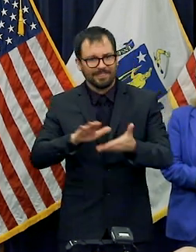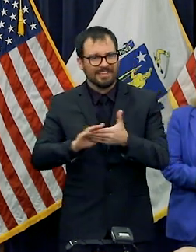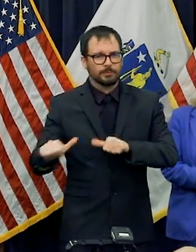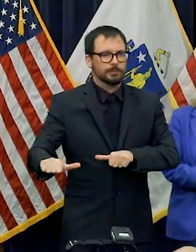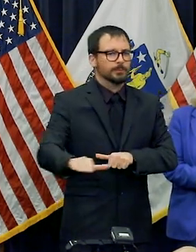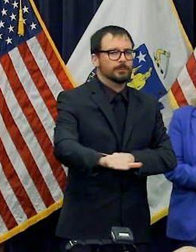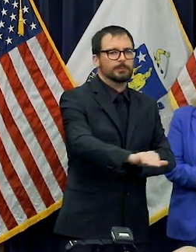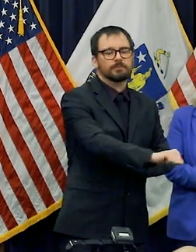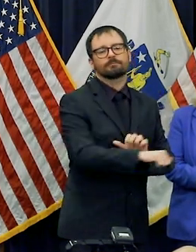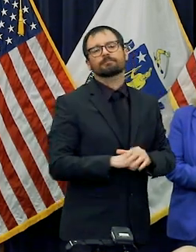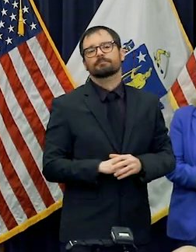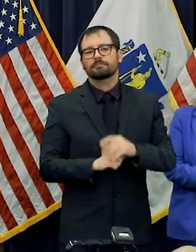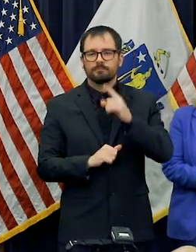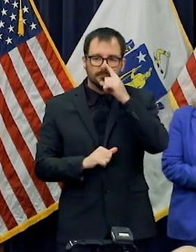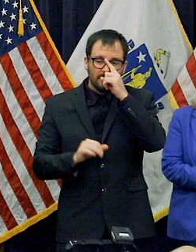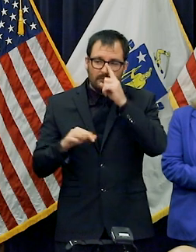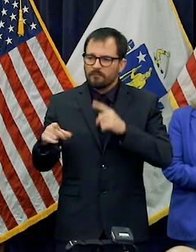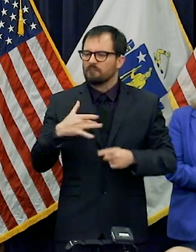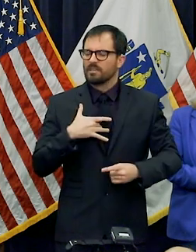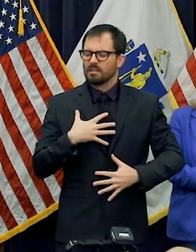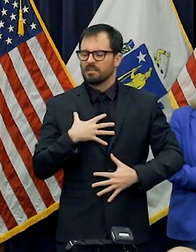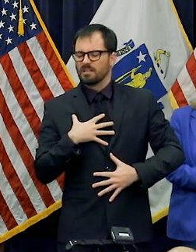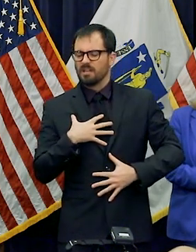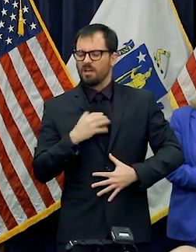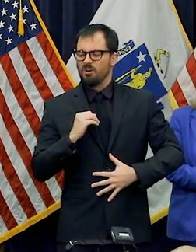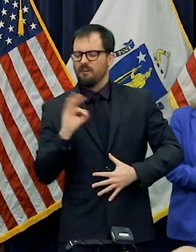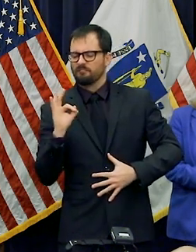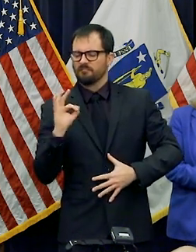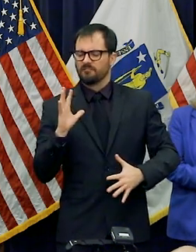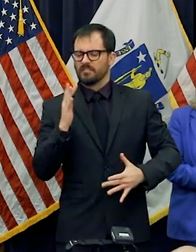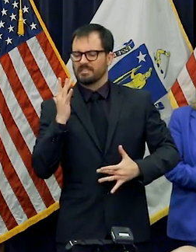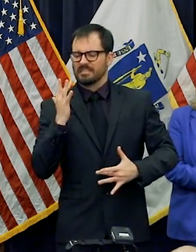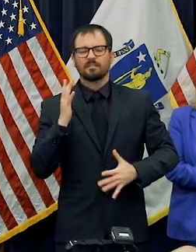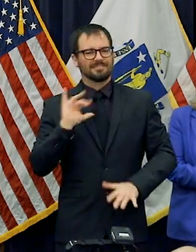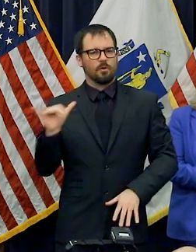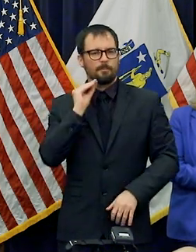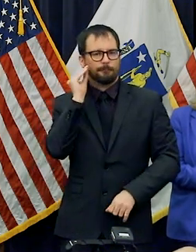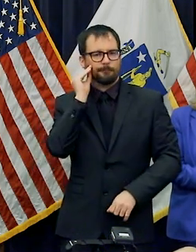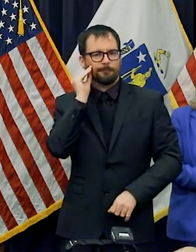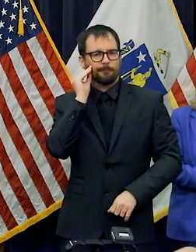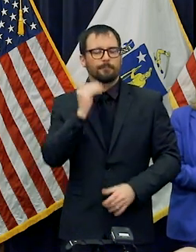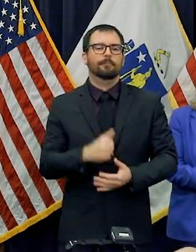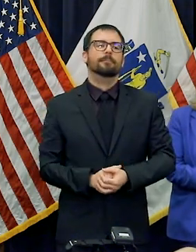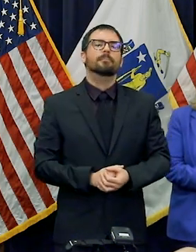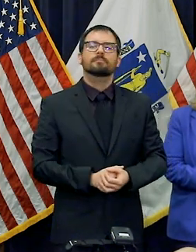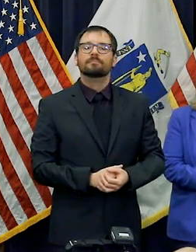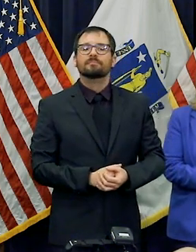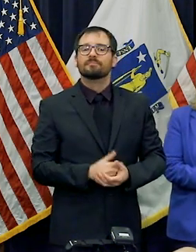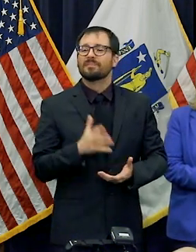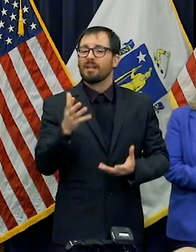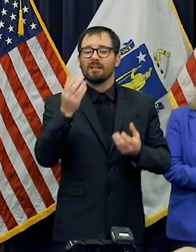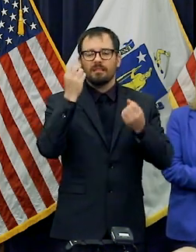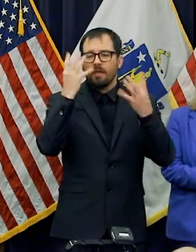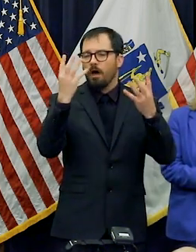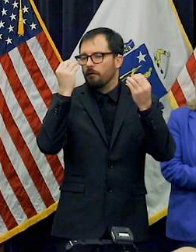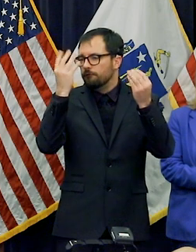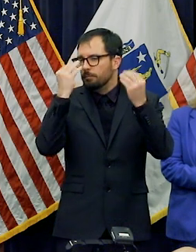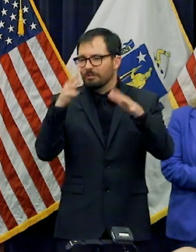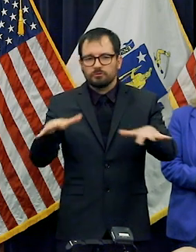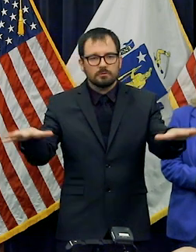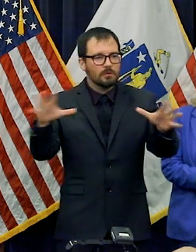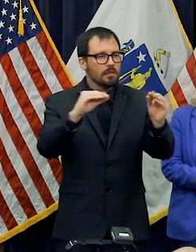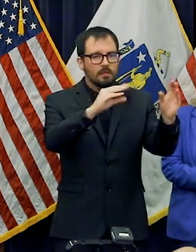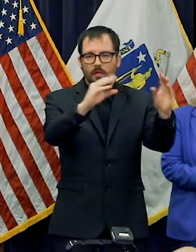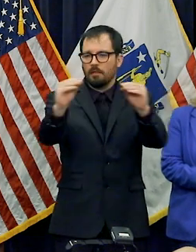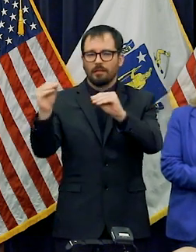are many rumors and false information floating around out there. Please remember to get your information from credible sources like